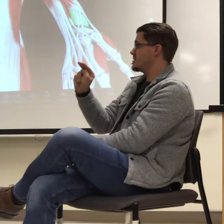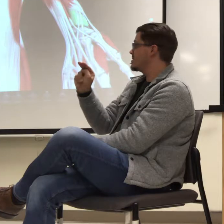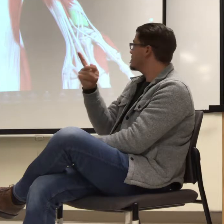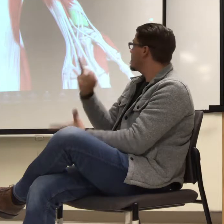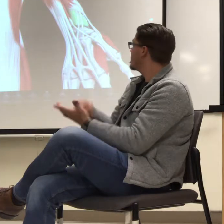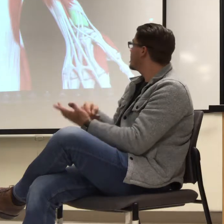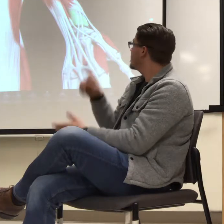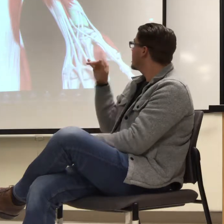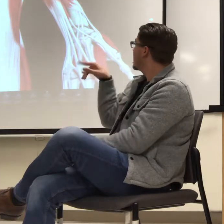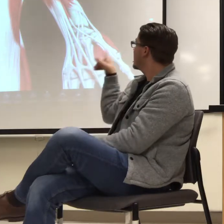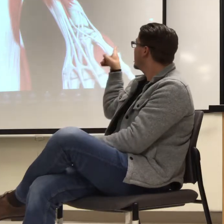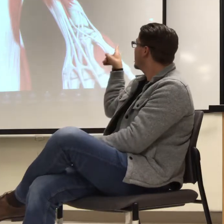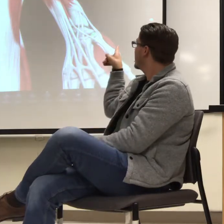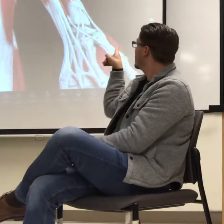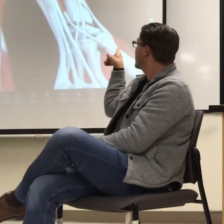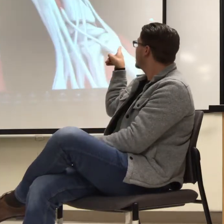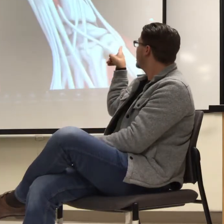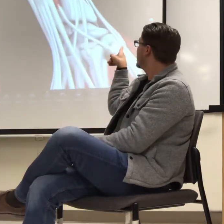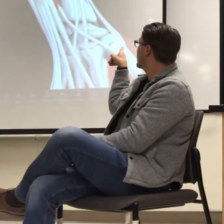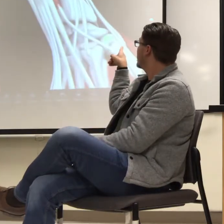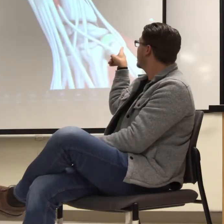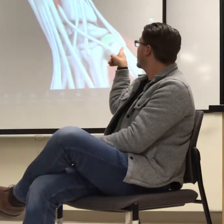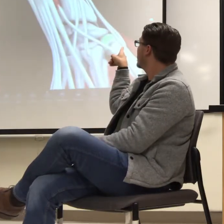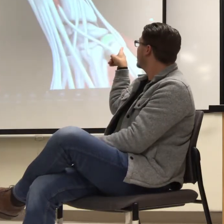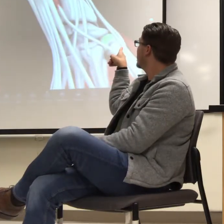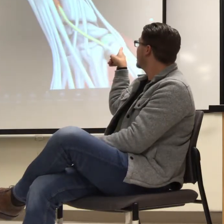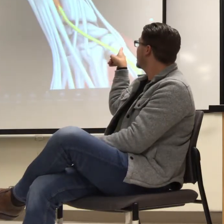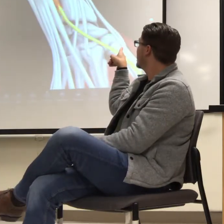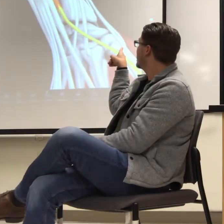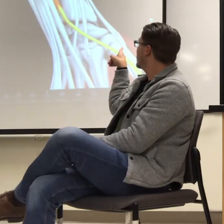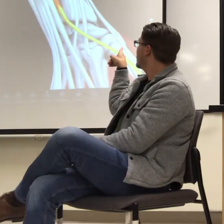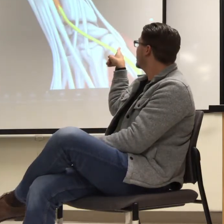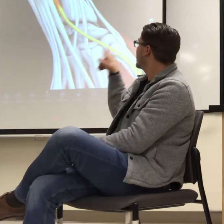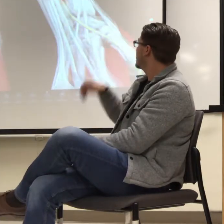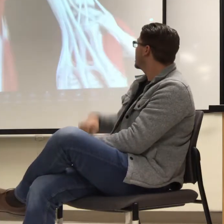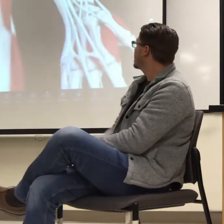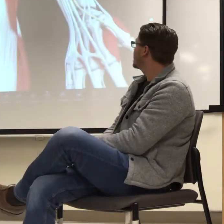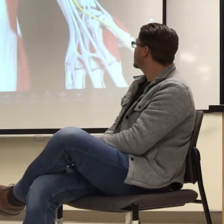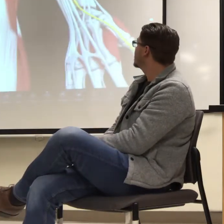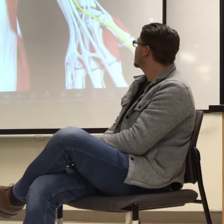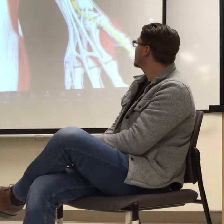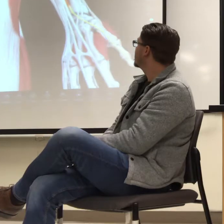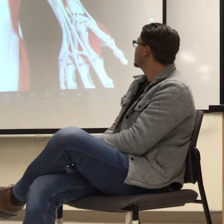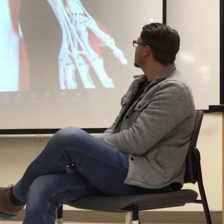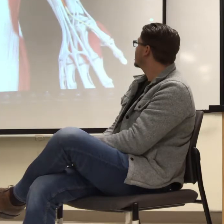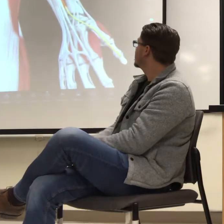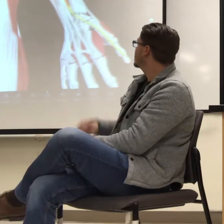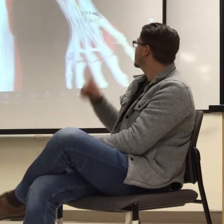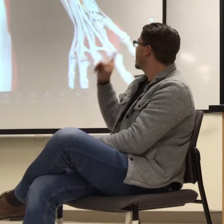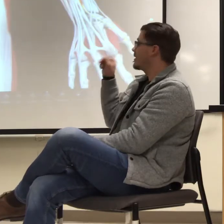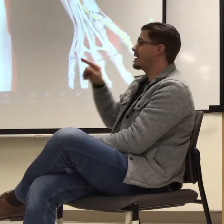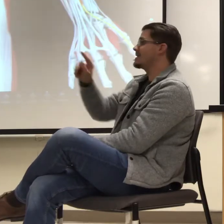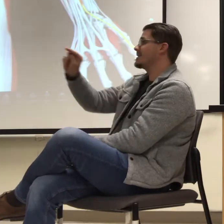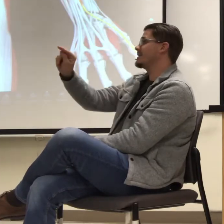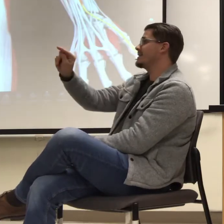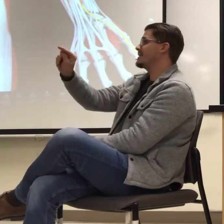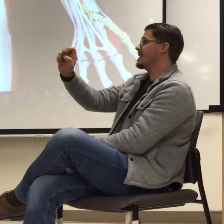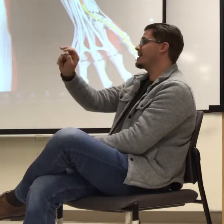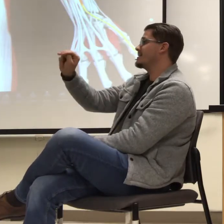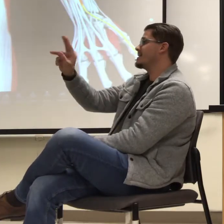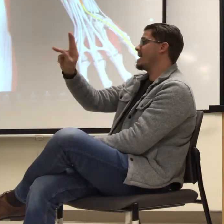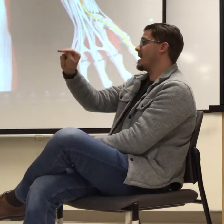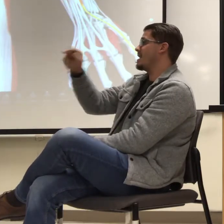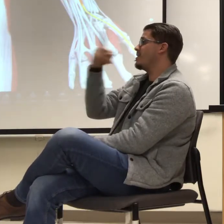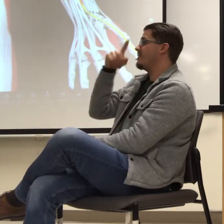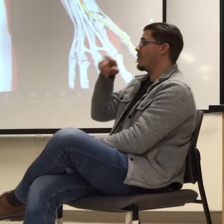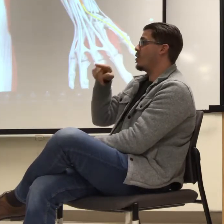That right there, if I could ever highlight it, my big fat fingers. There you go. That's the tendon